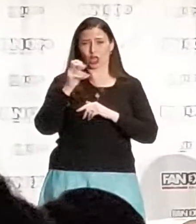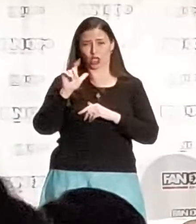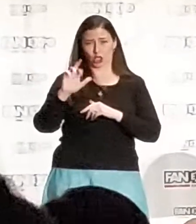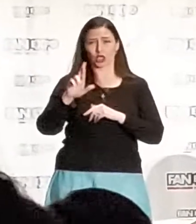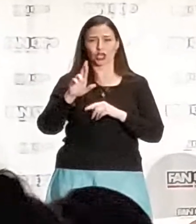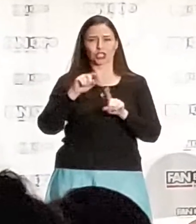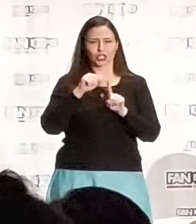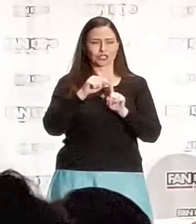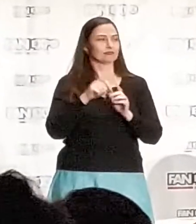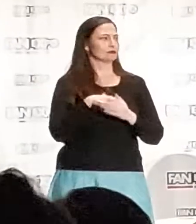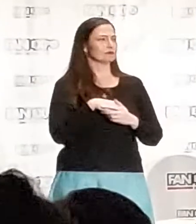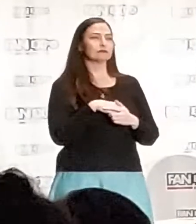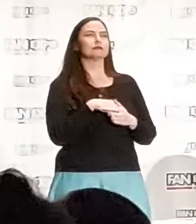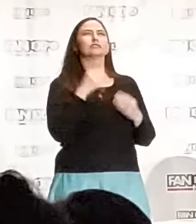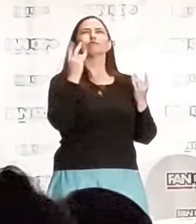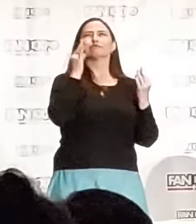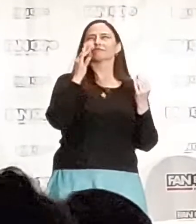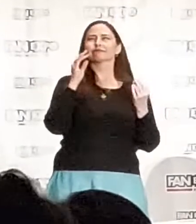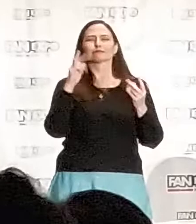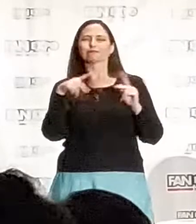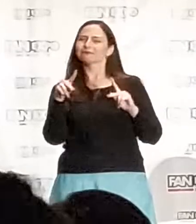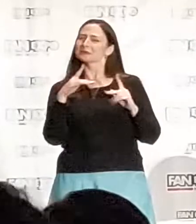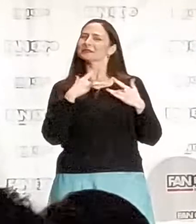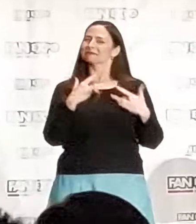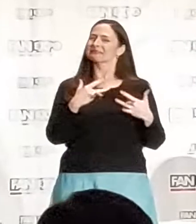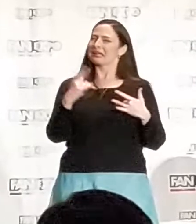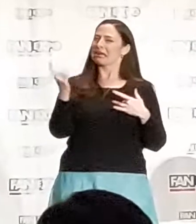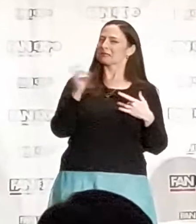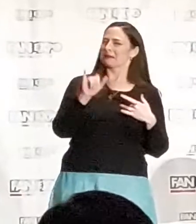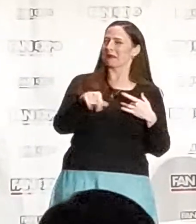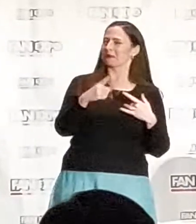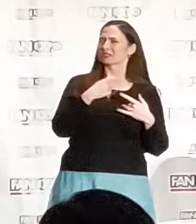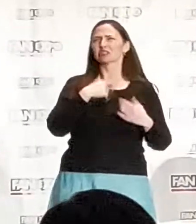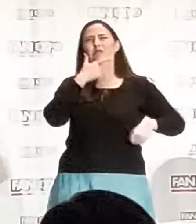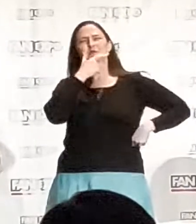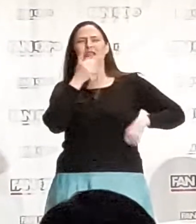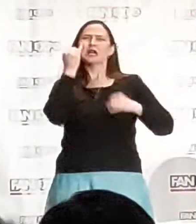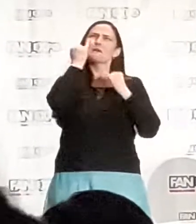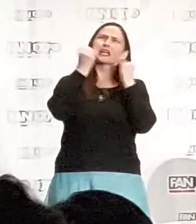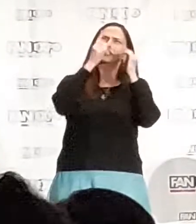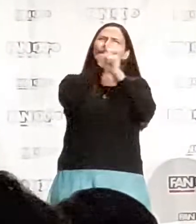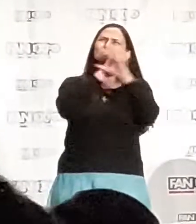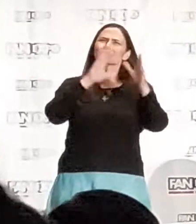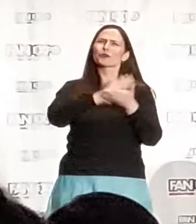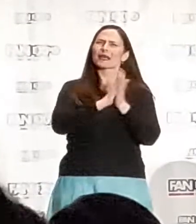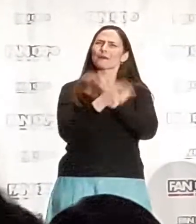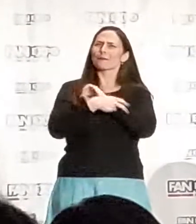When you bring... I had a nickel for every time somebody stops me. Imagine you're a burglar.